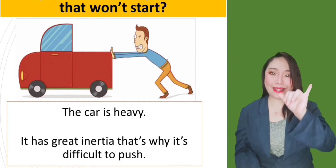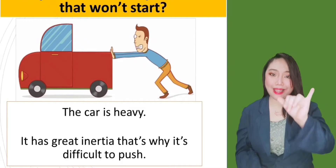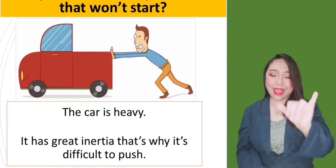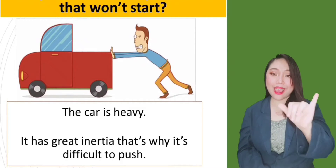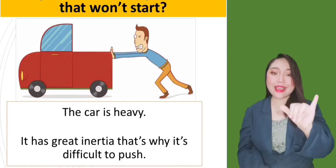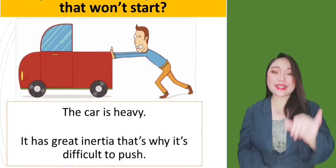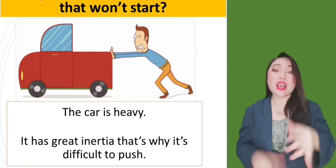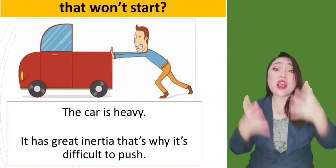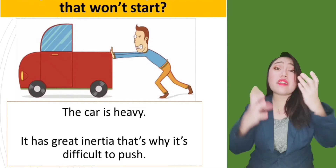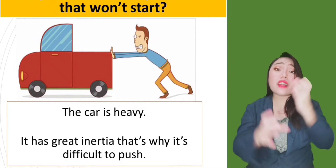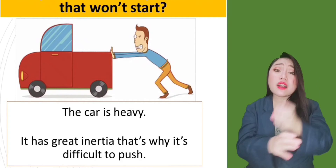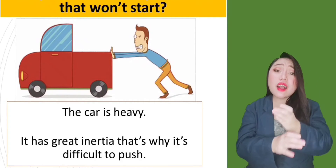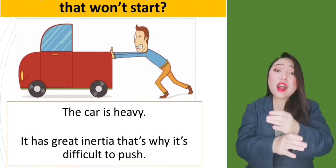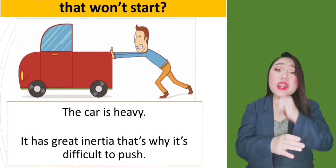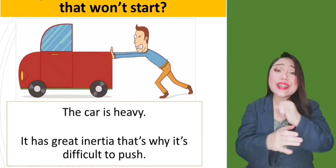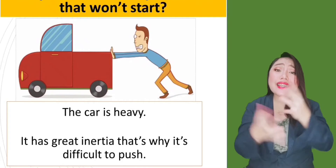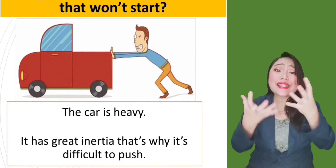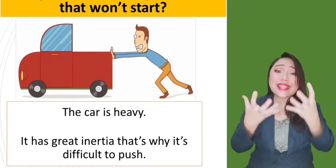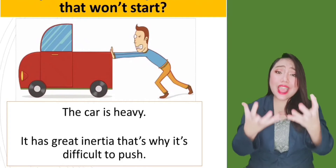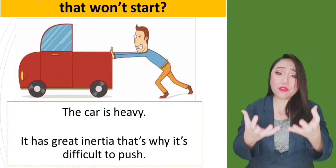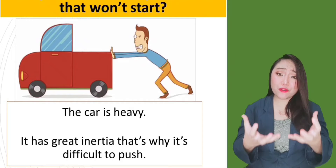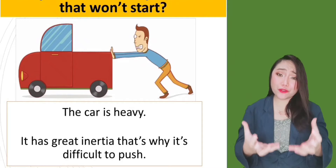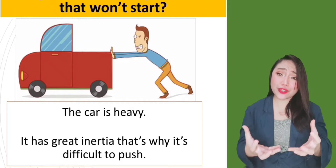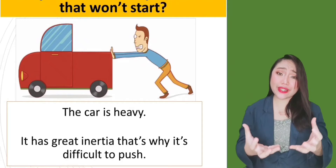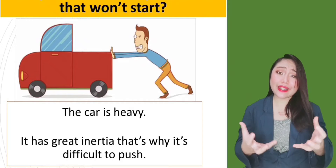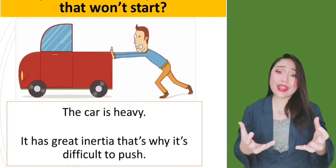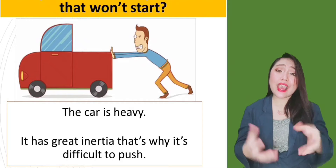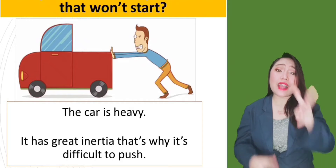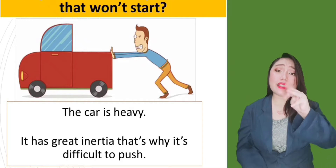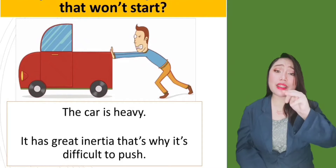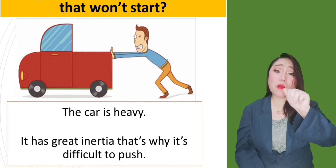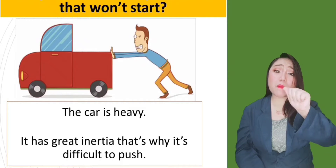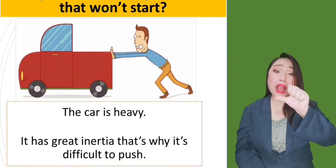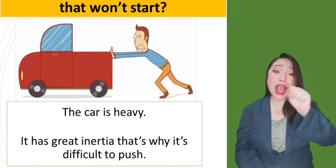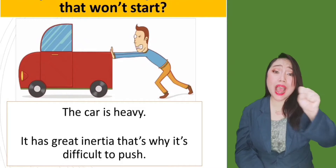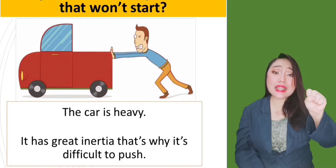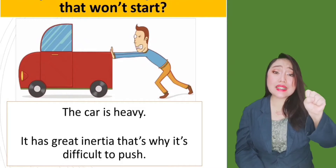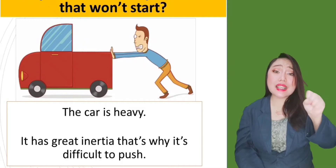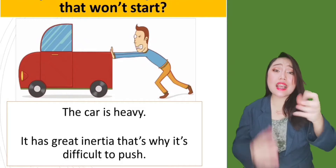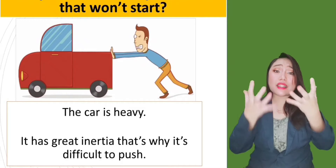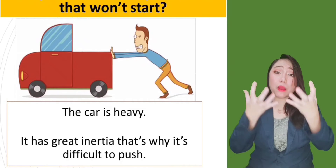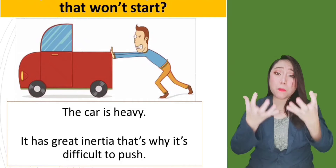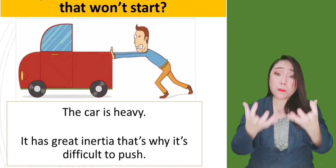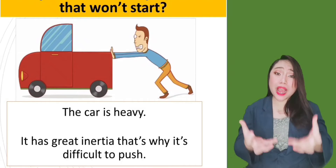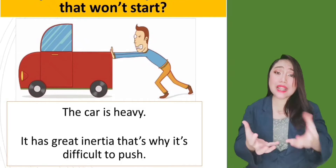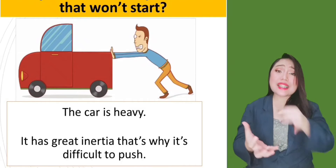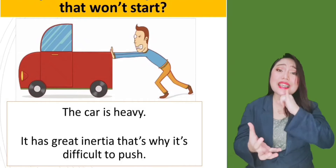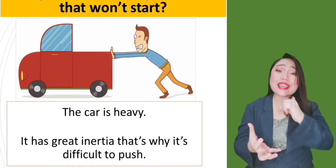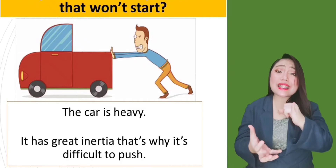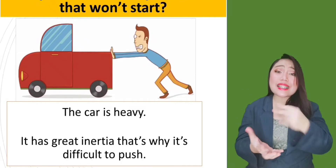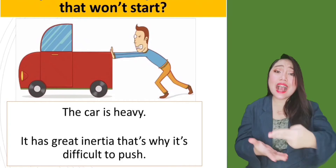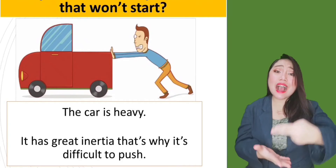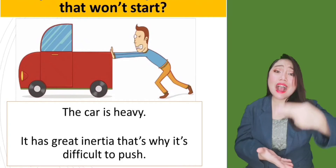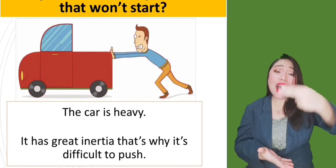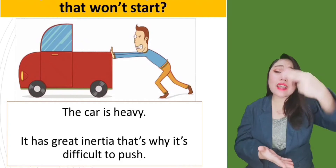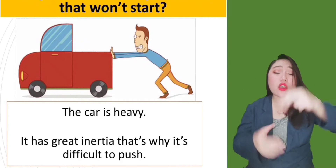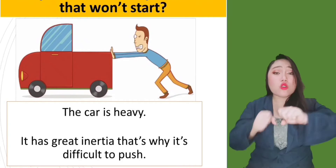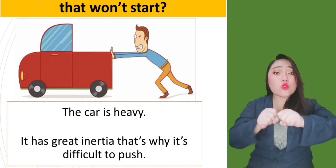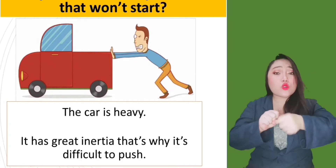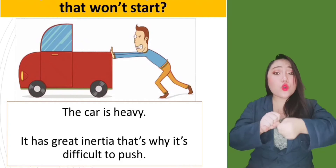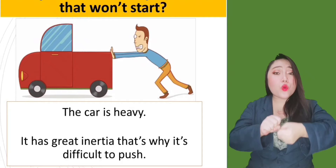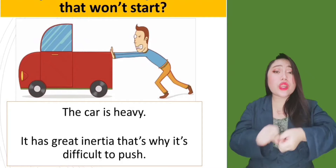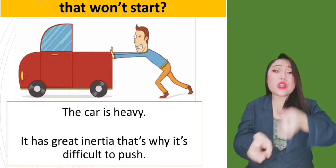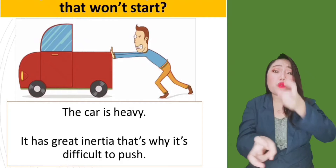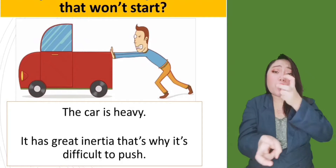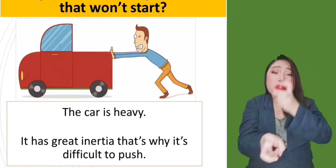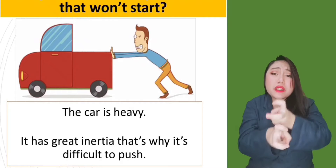heavy. Yes, the car is heavy. The mass is big, it's